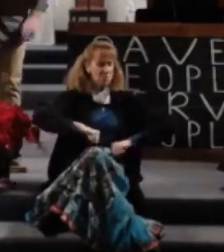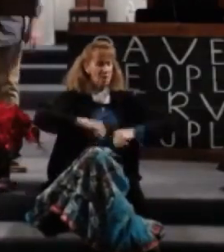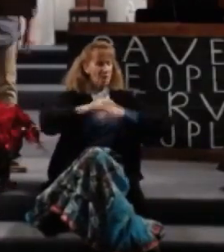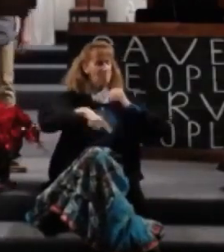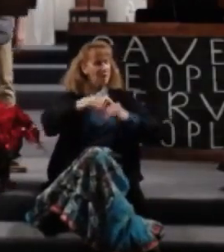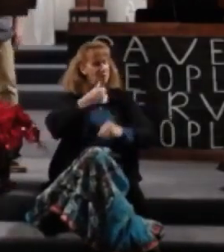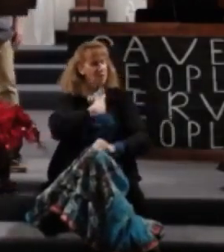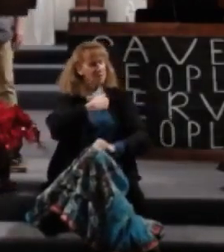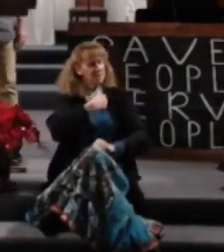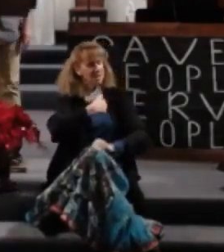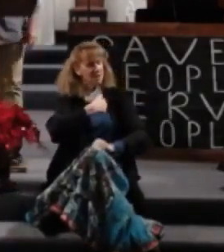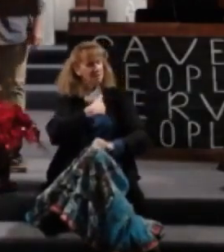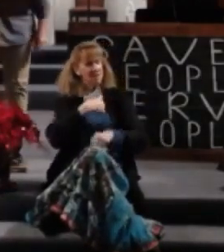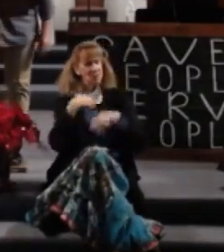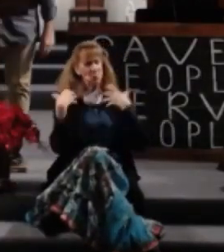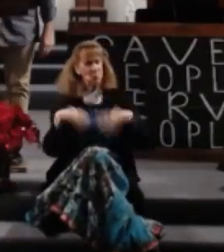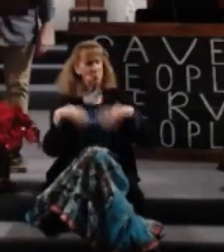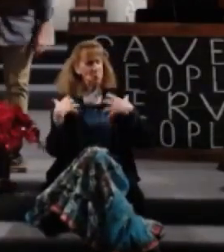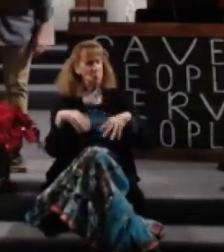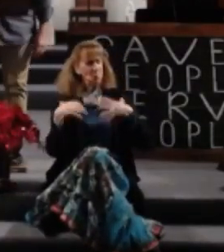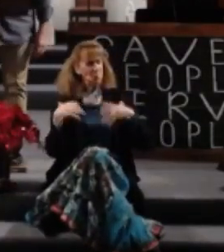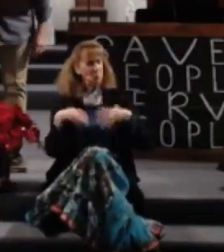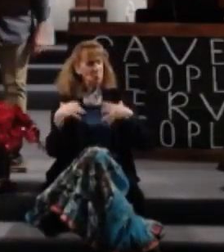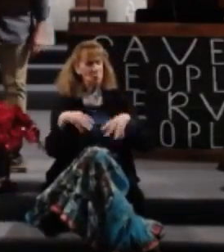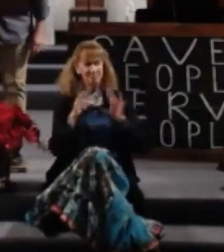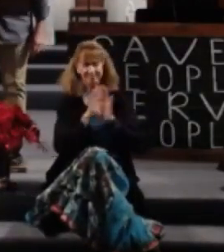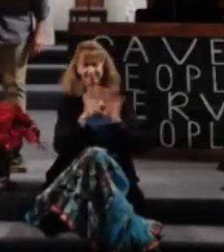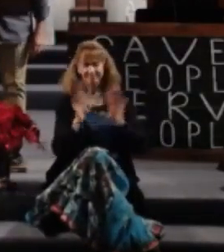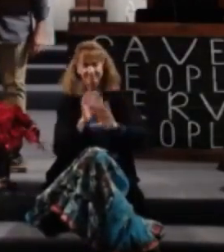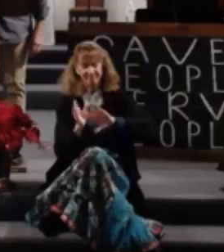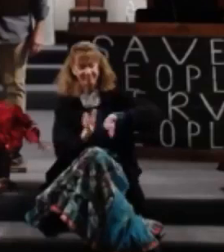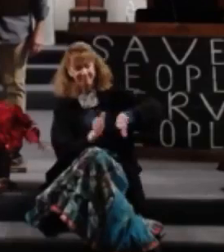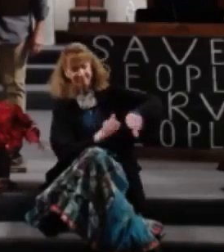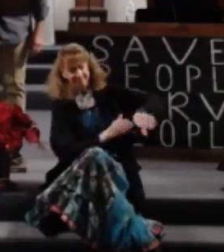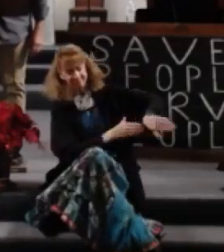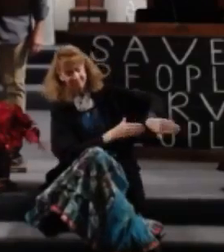captive every thought to make it obedient to Christ.